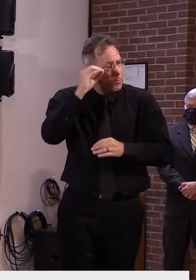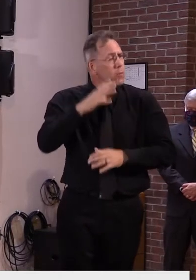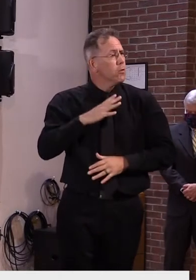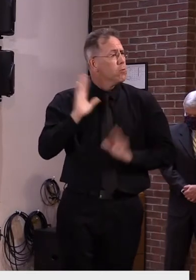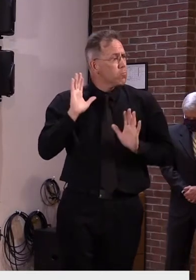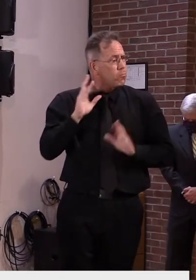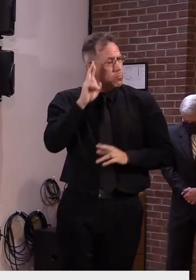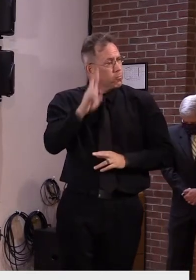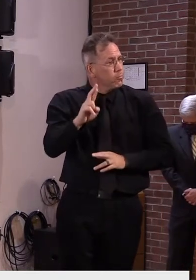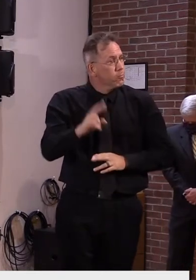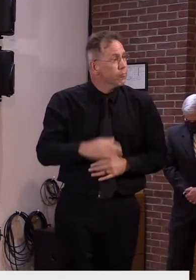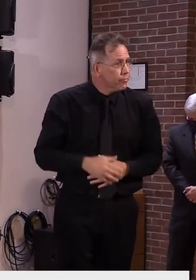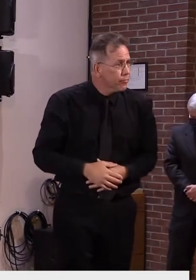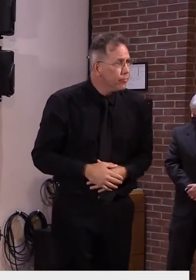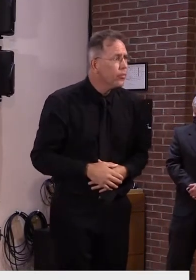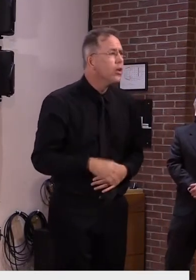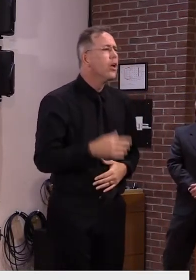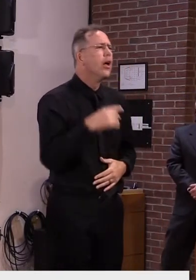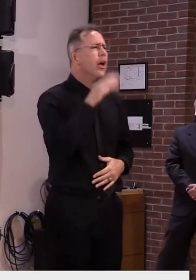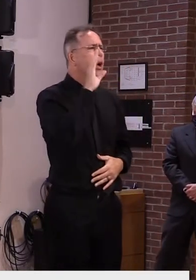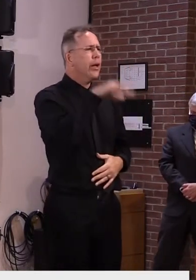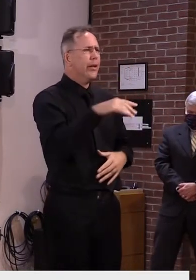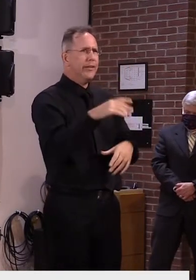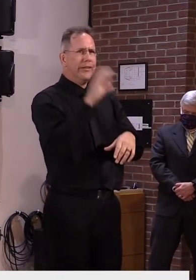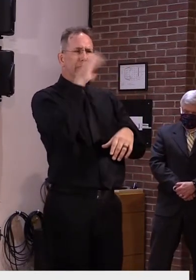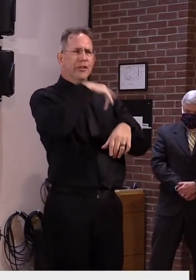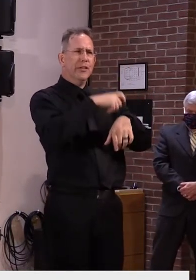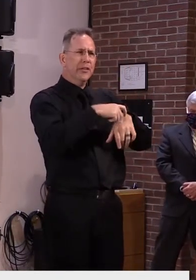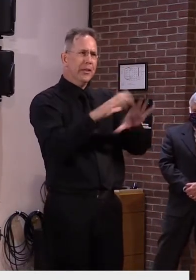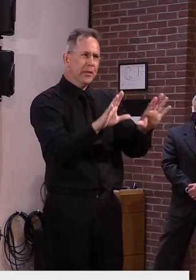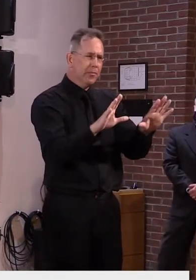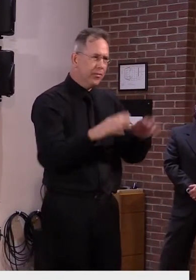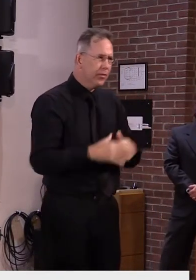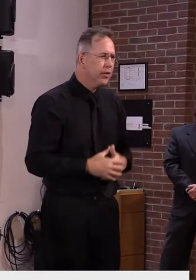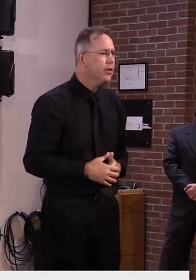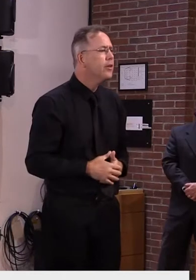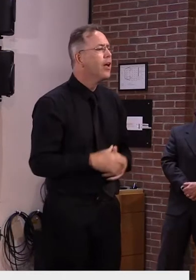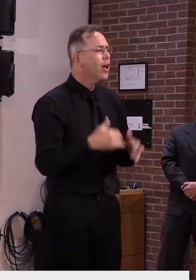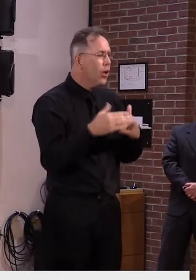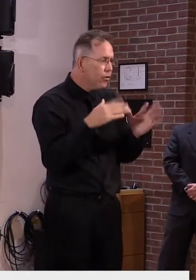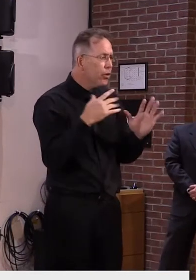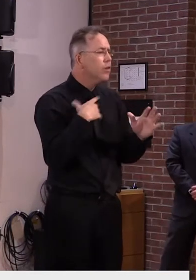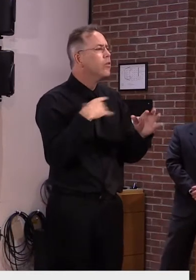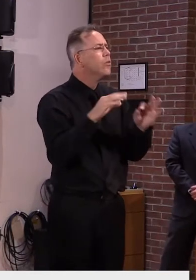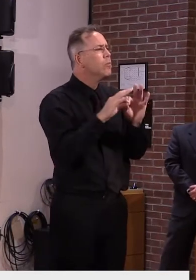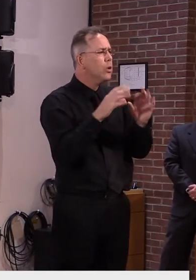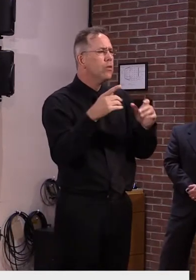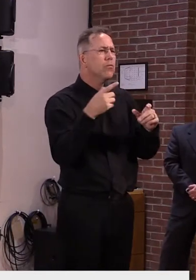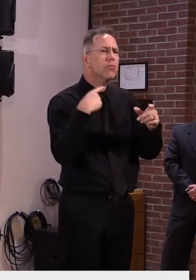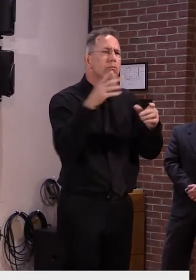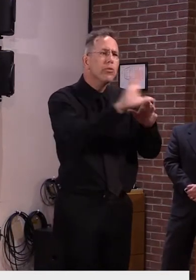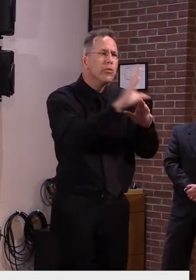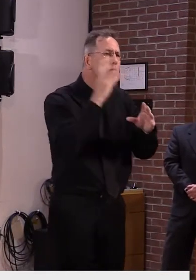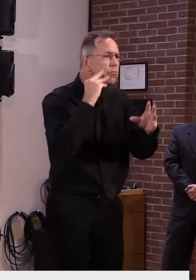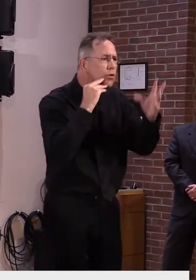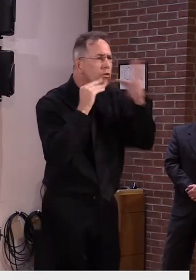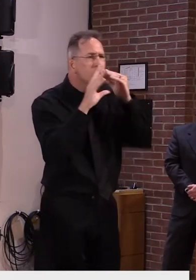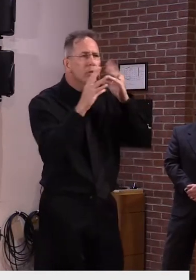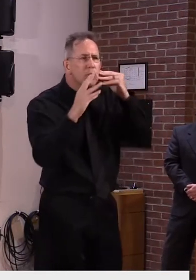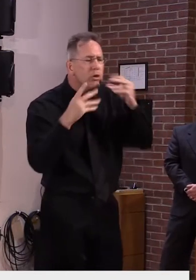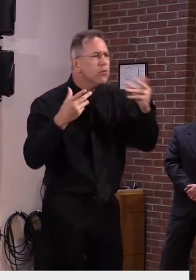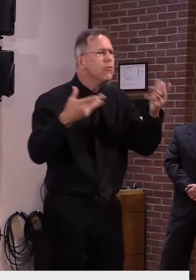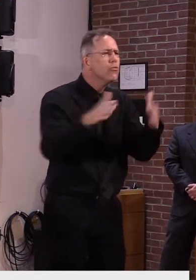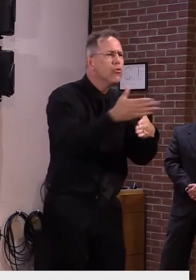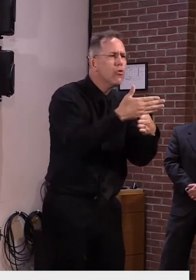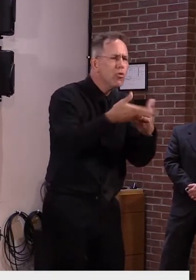times, but we can get through them by coming together, rising above our challenges, and lifting each other up.